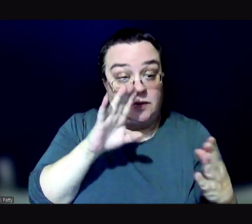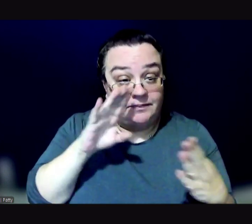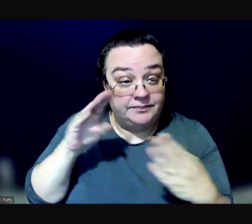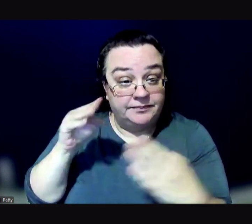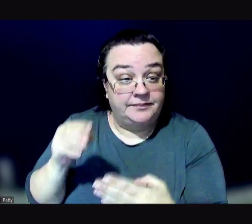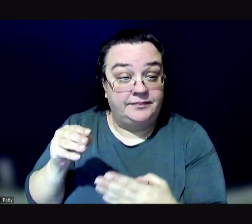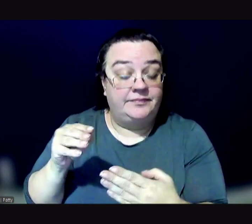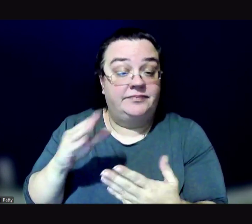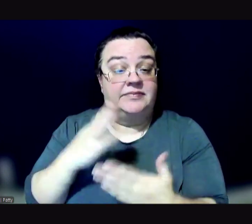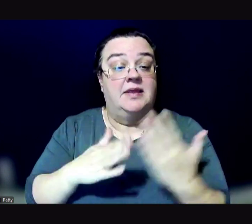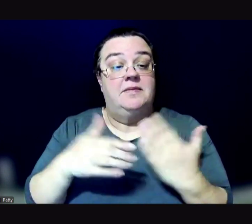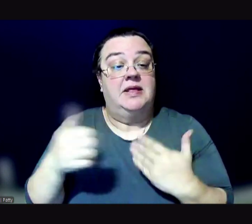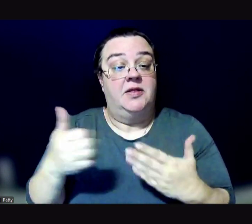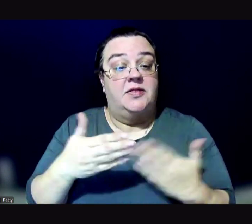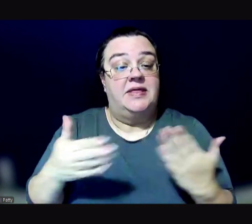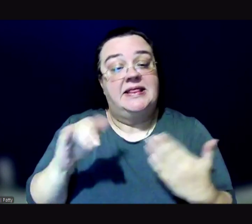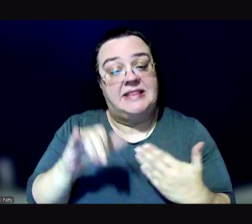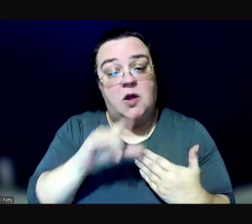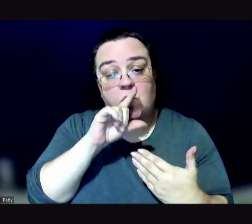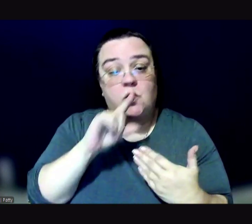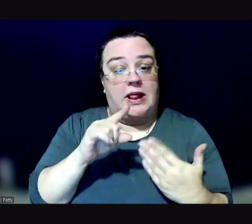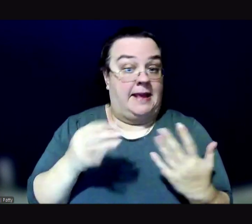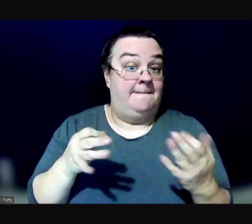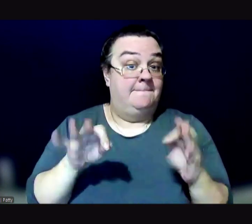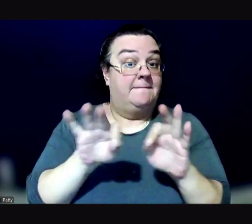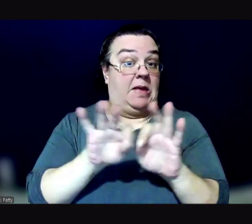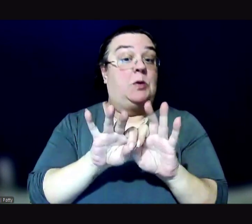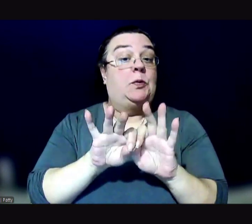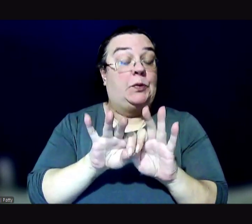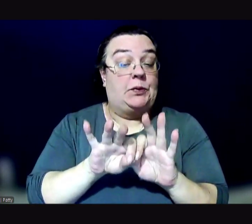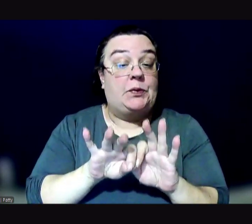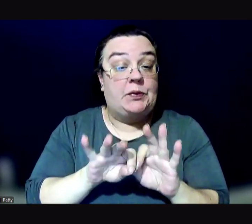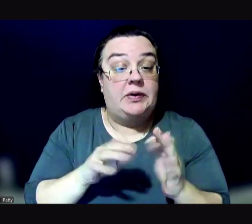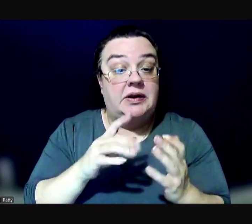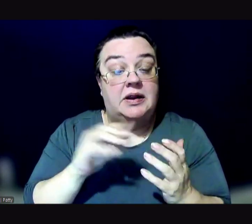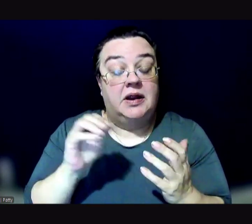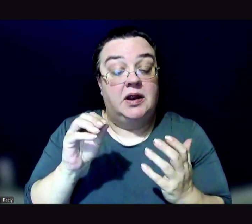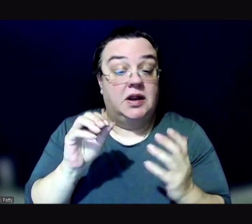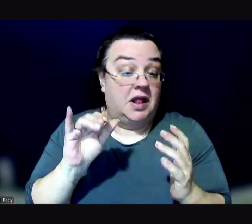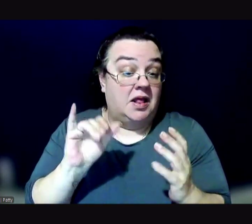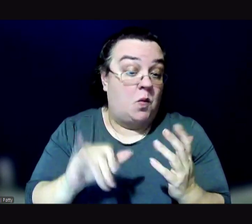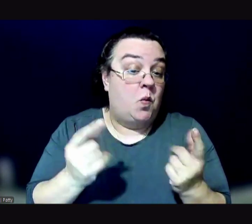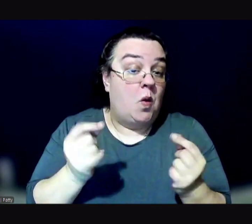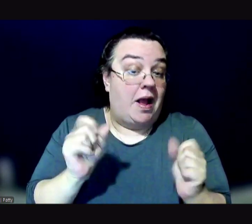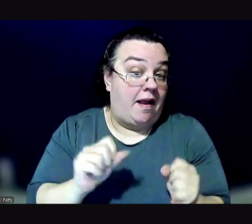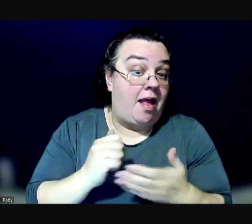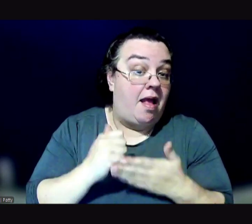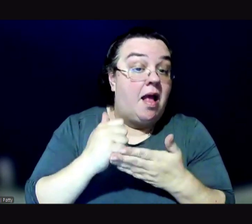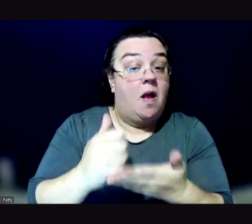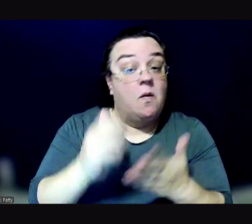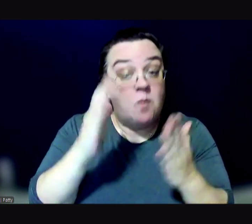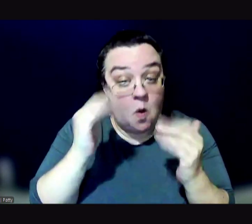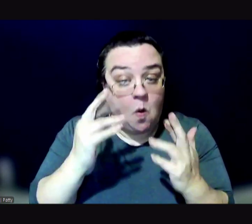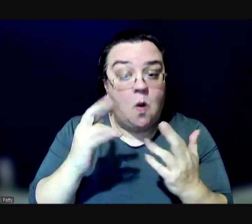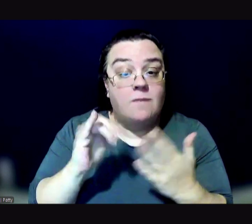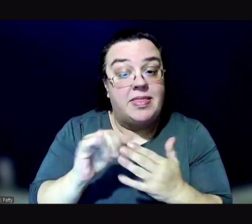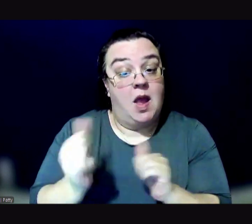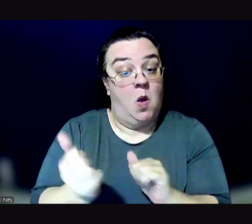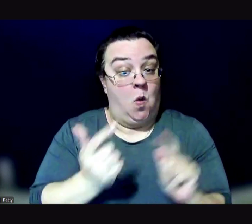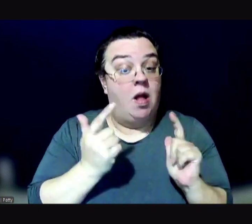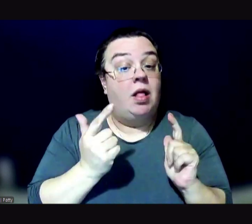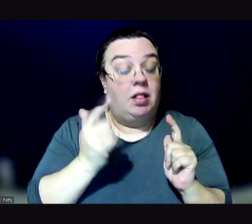some other things that really matter and that can help. So I hope everyone will just think about